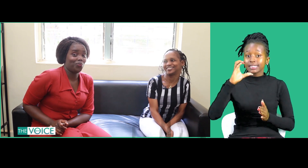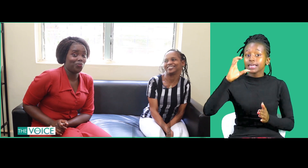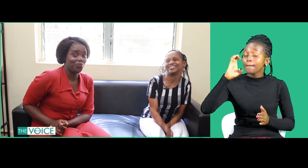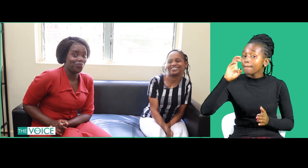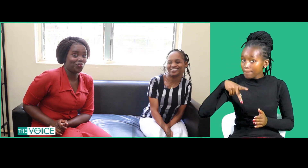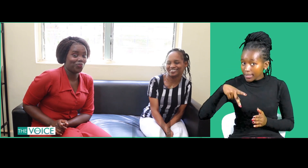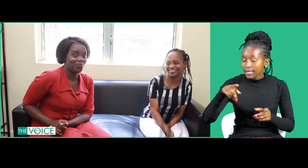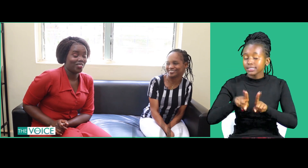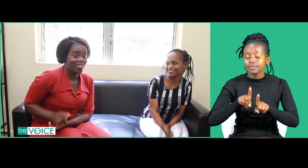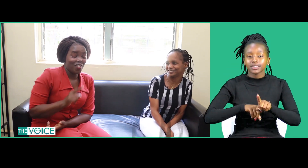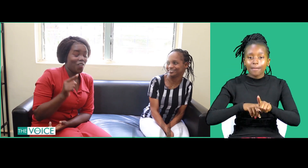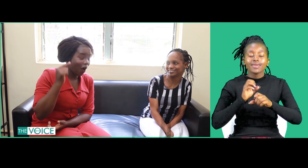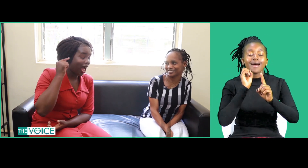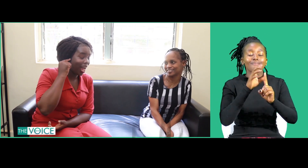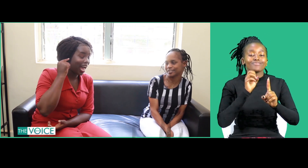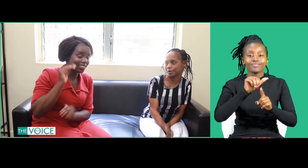Wow.